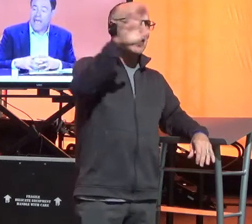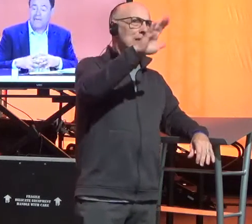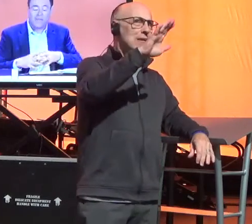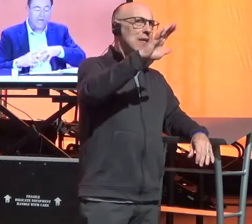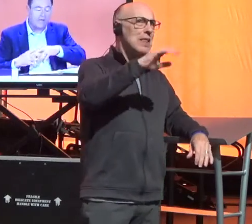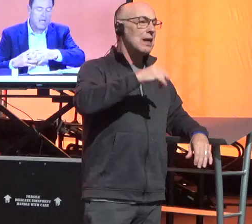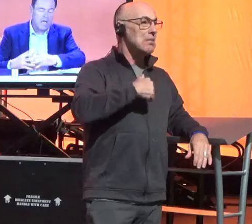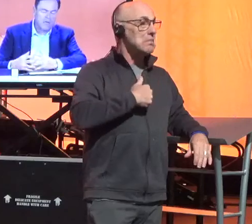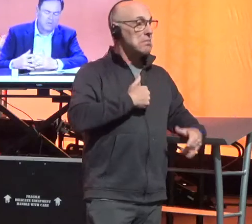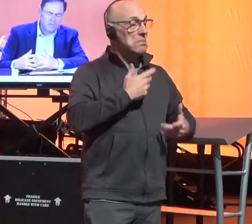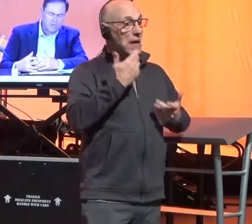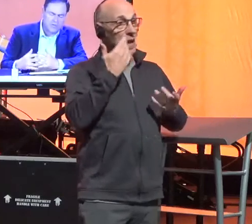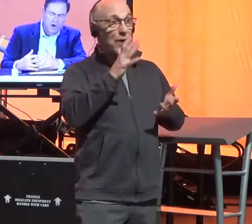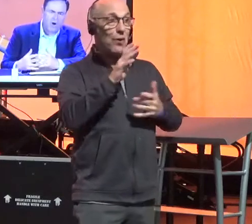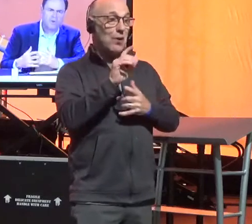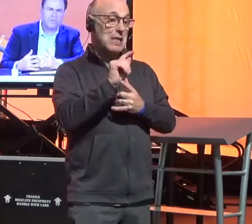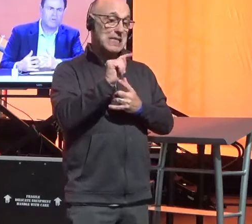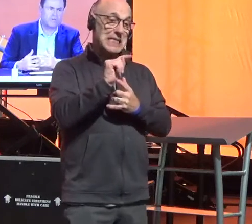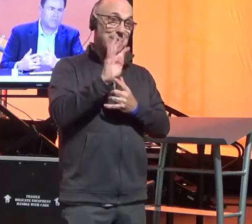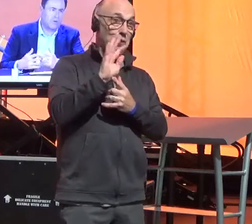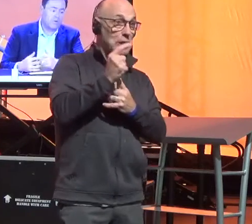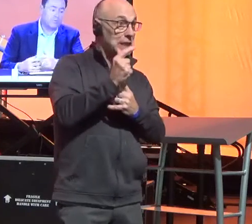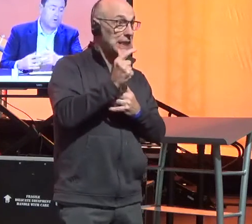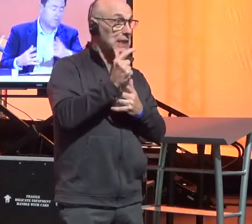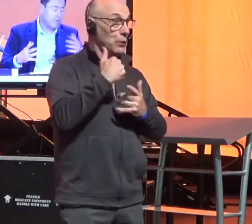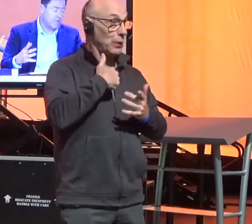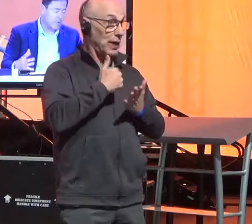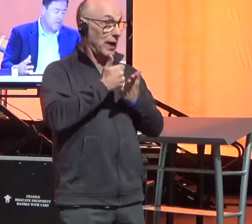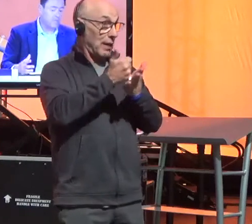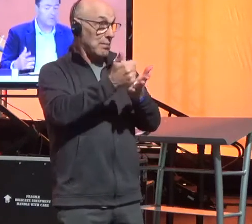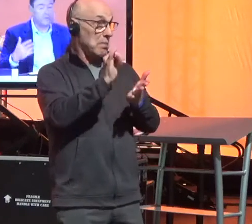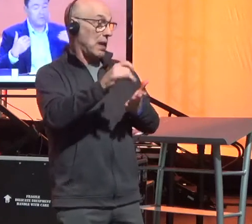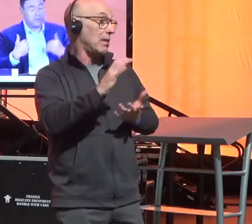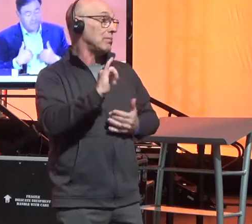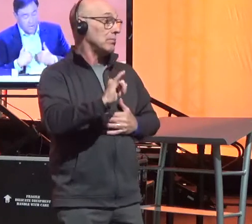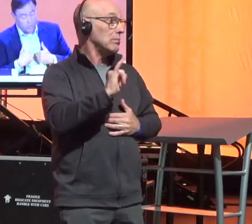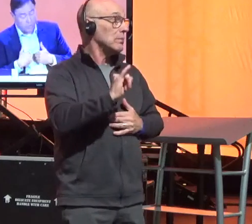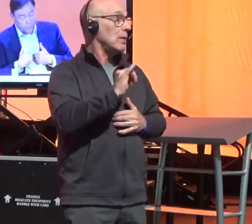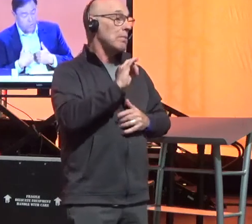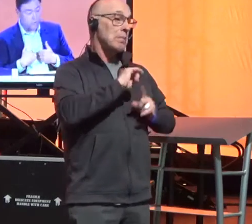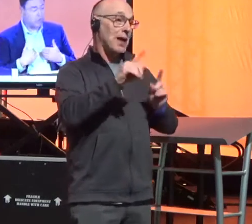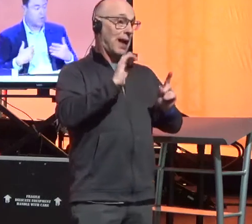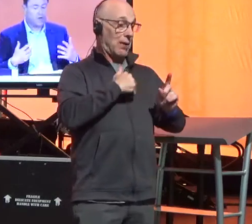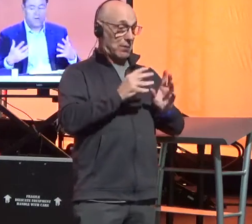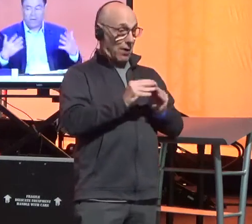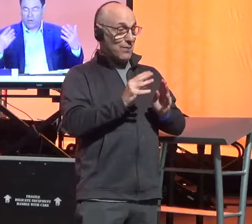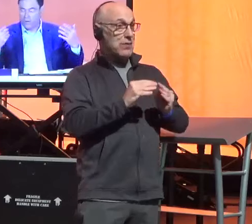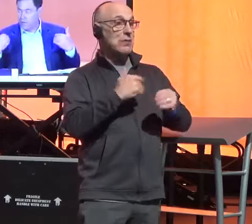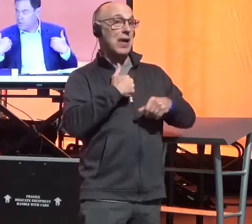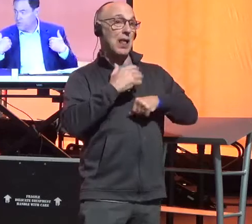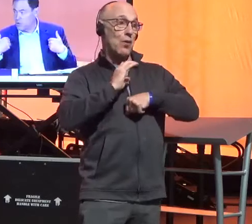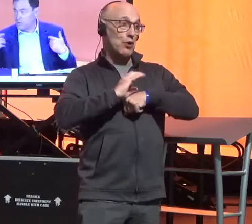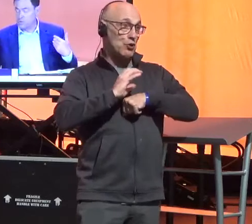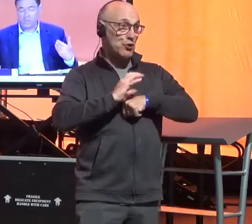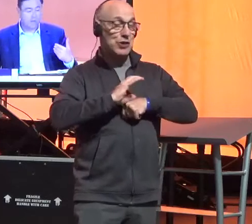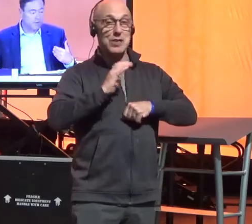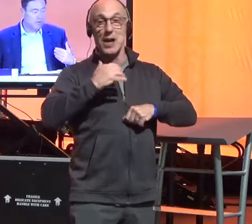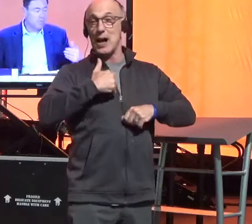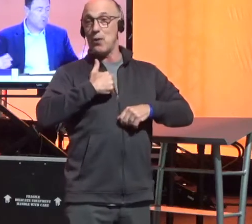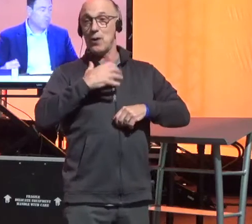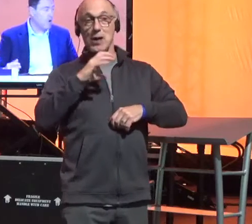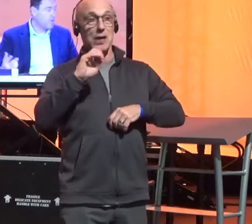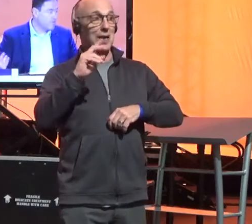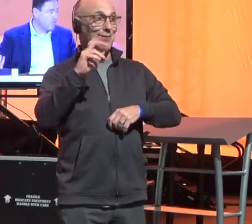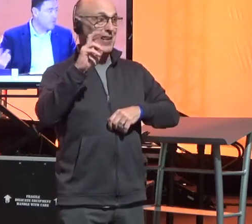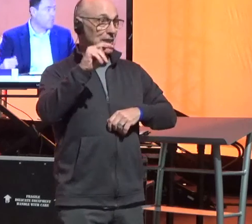has had in that, and there certainly are divisions that we've experienced in the conference, in our church, in our convention of churches that